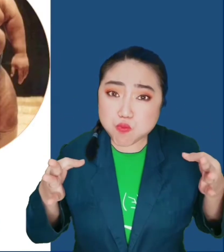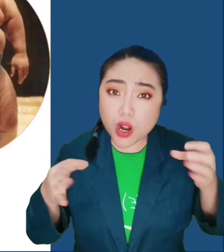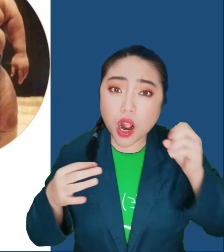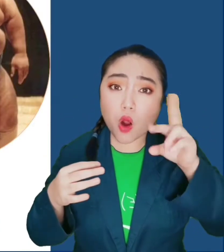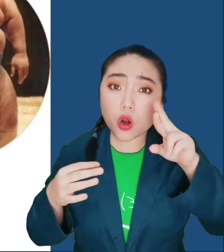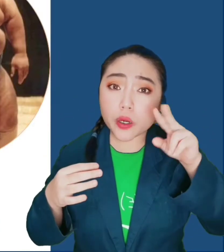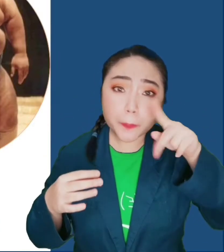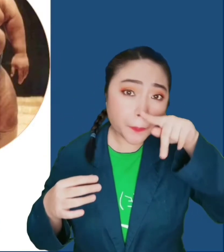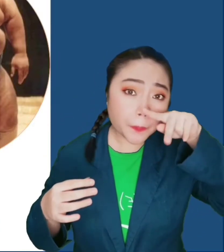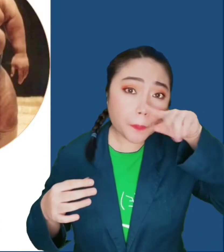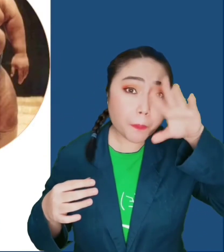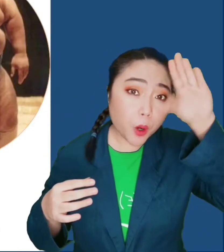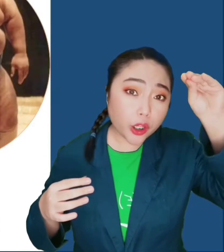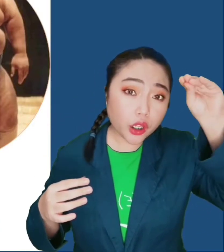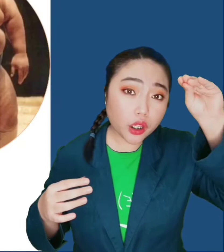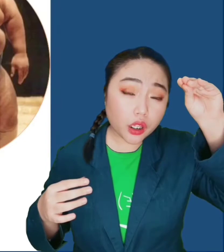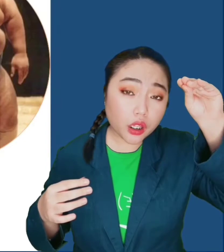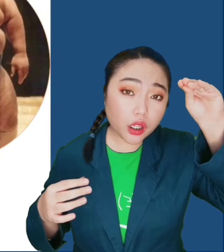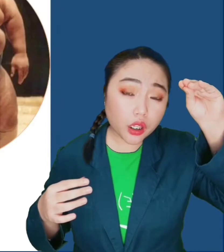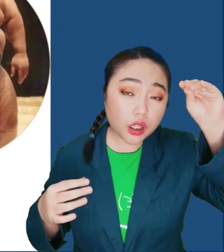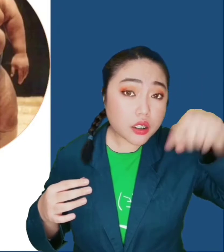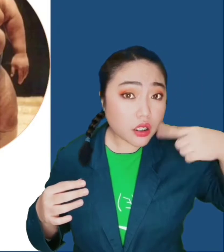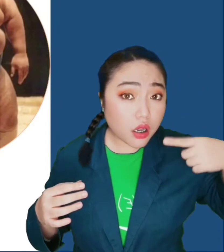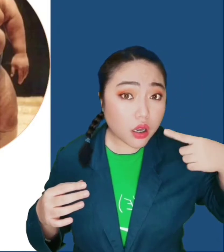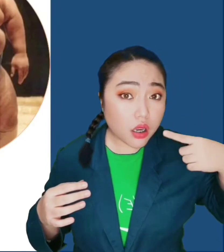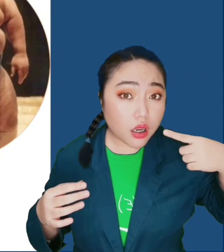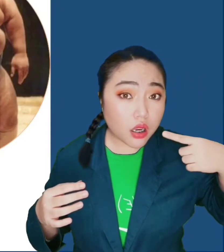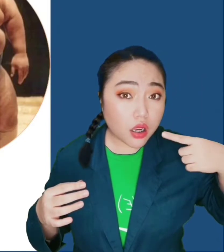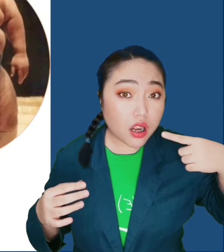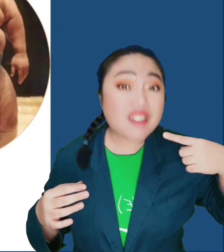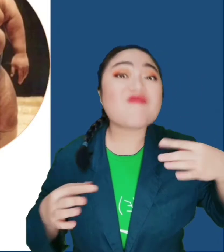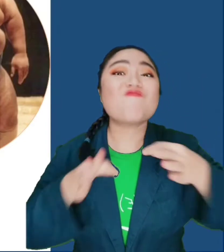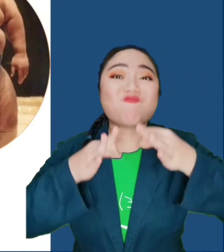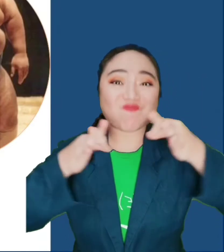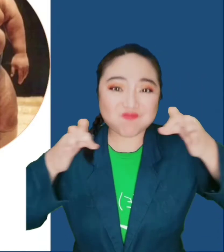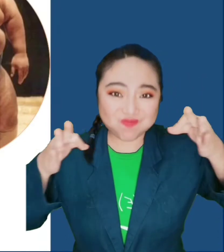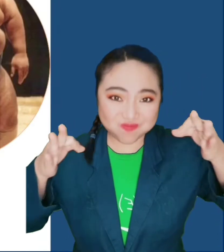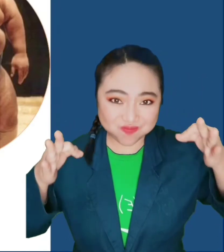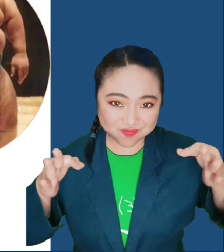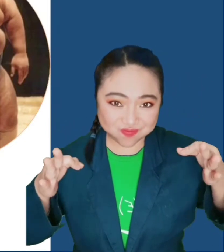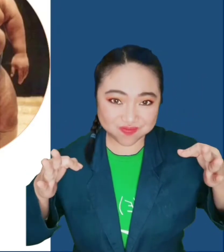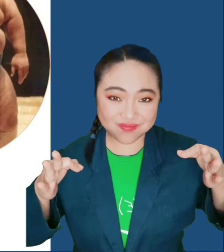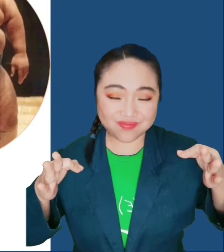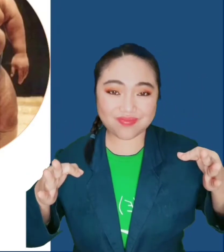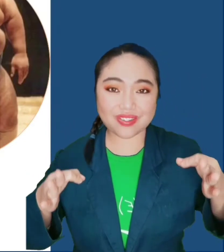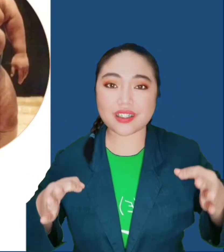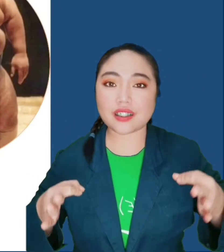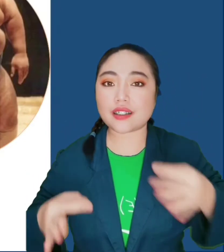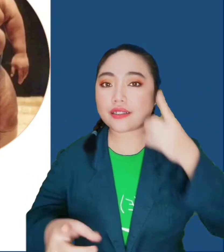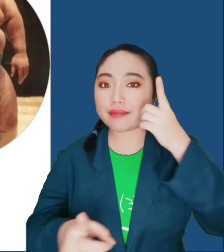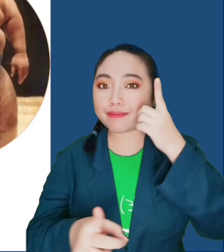The fat one or the kid? Who? Yes, the sumo.